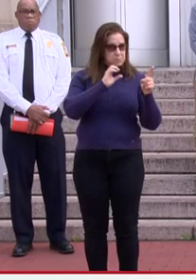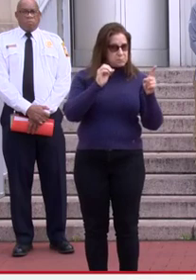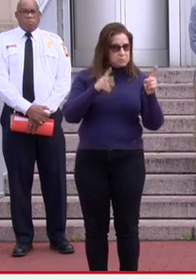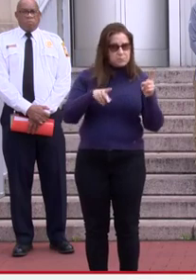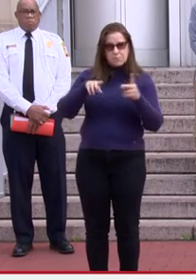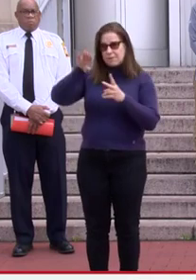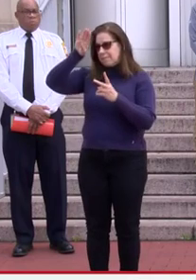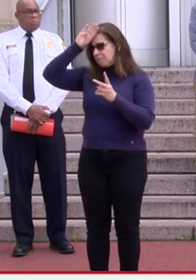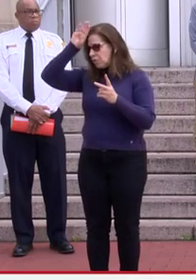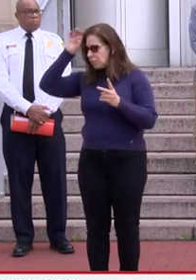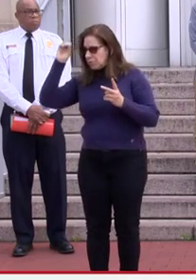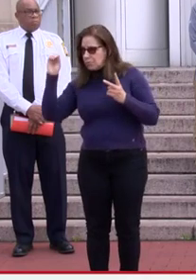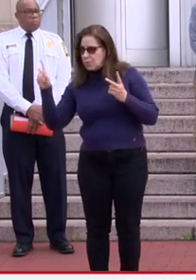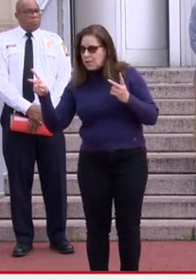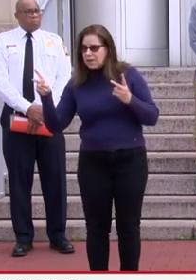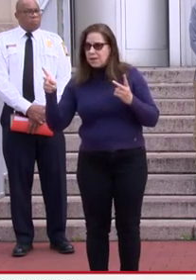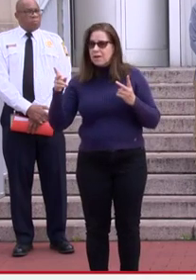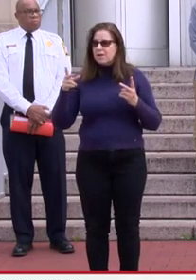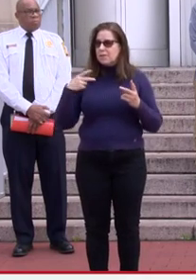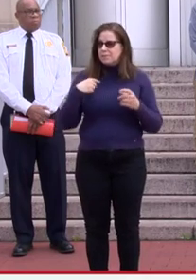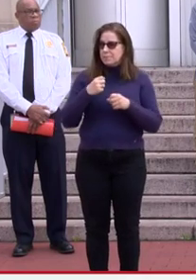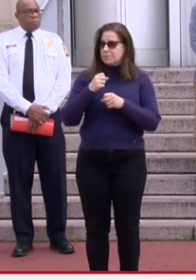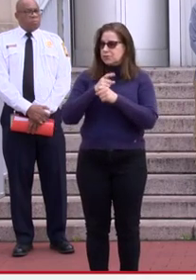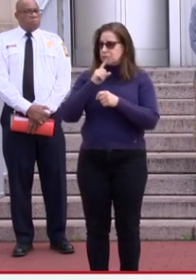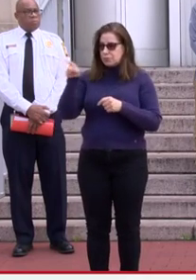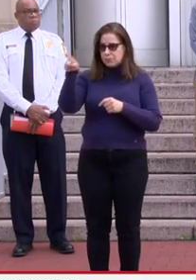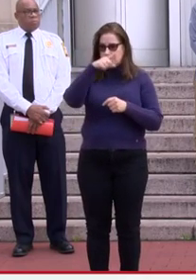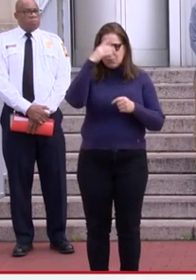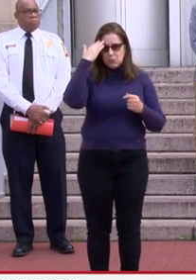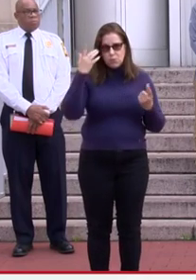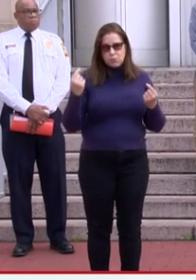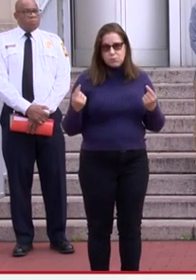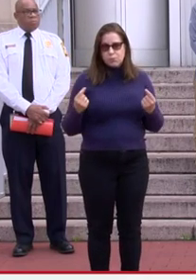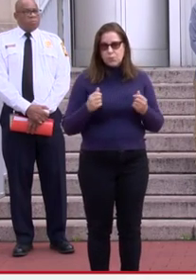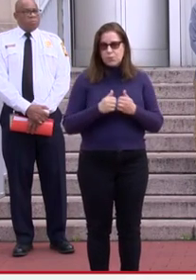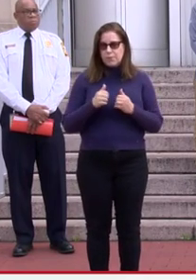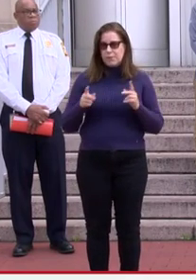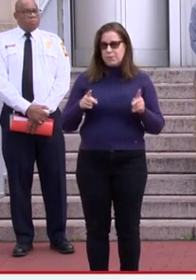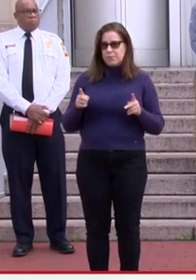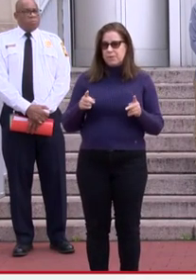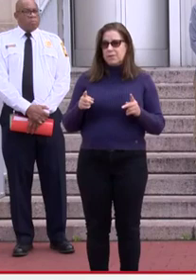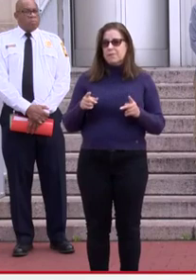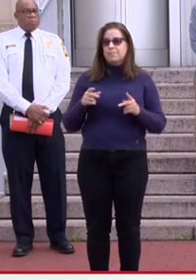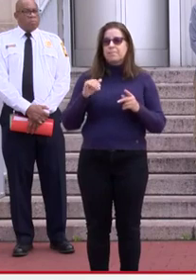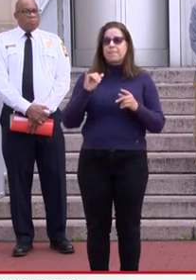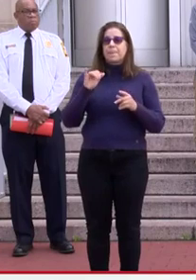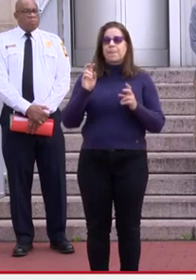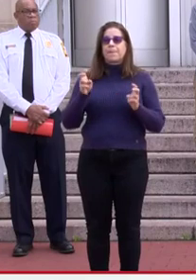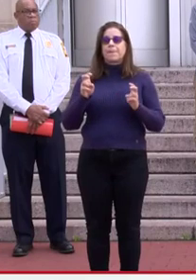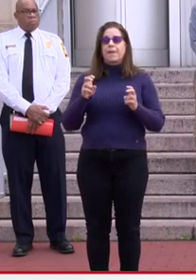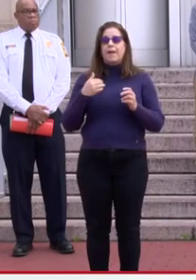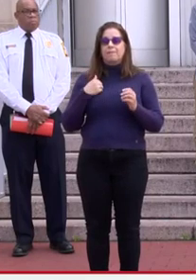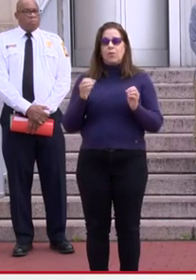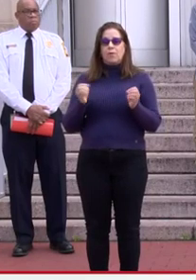terms of how to interact with the public, the Office of Unified Communications doing screening for them preliminarily, and then encouraging the